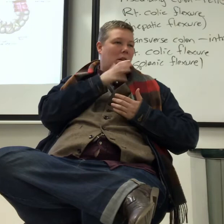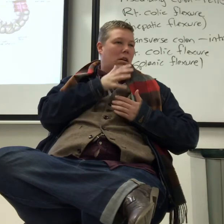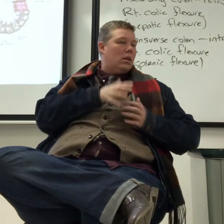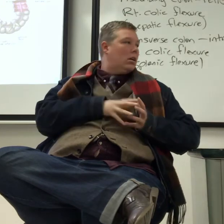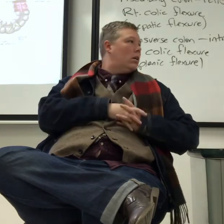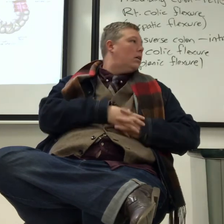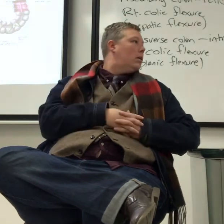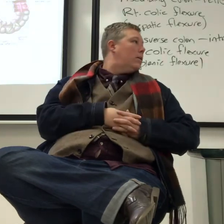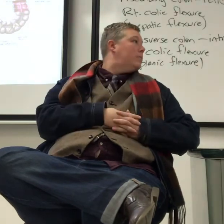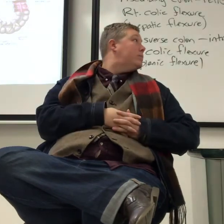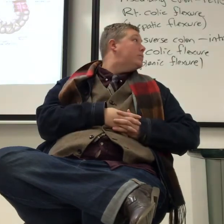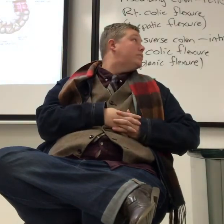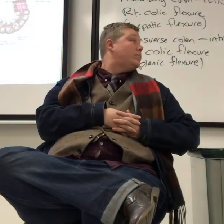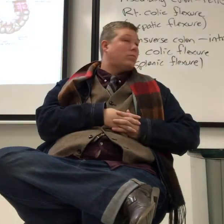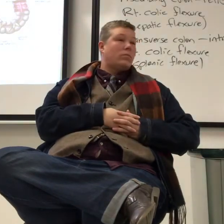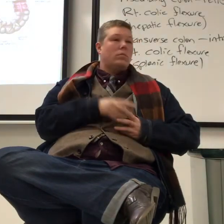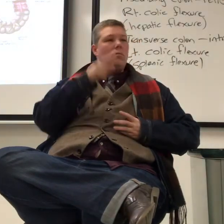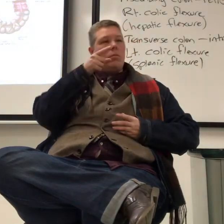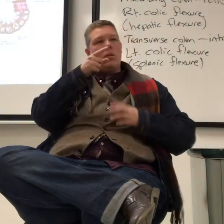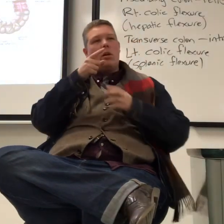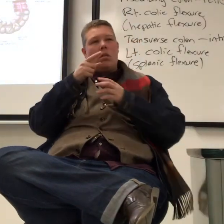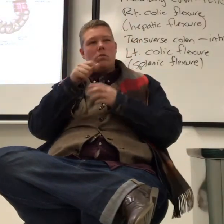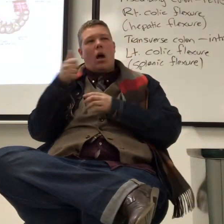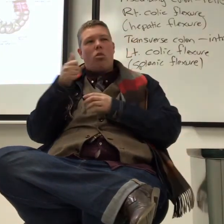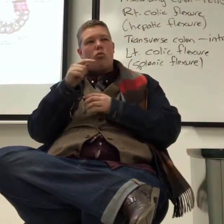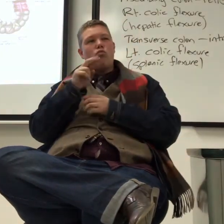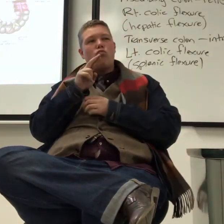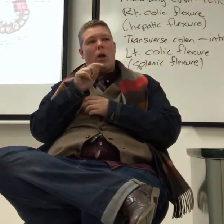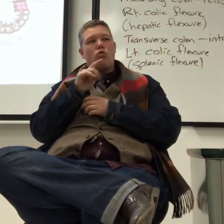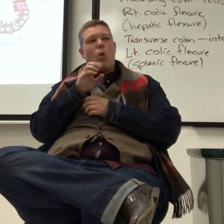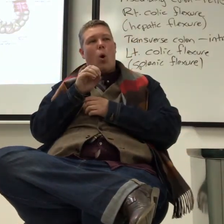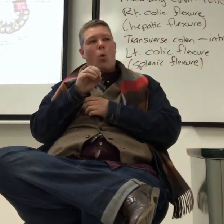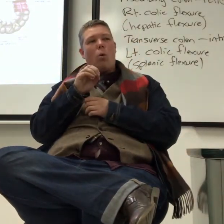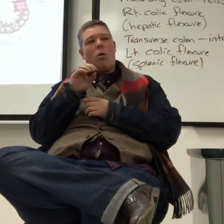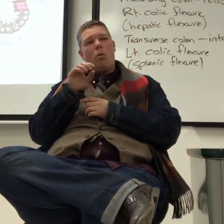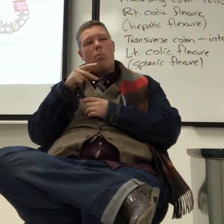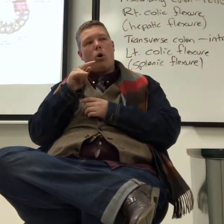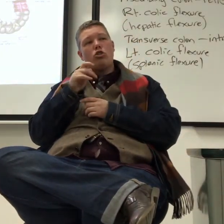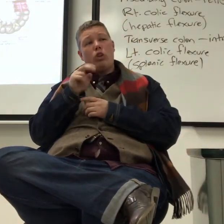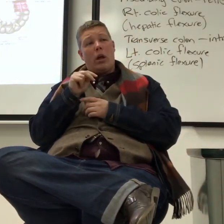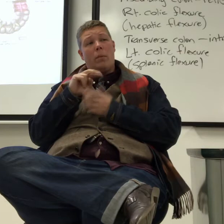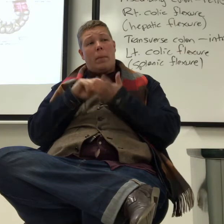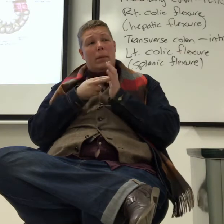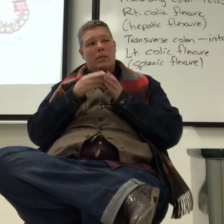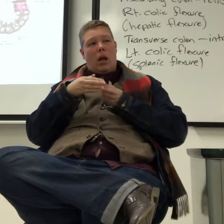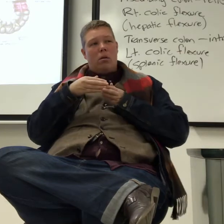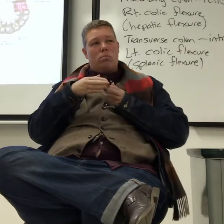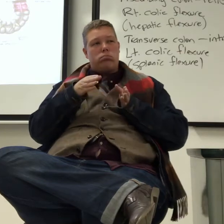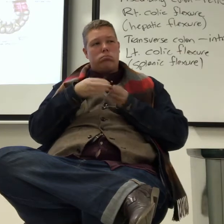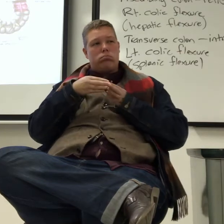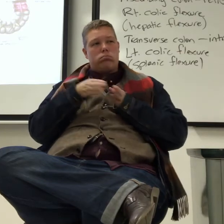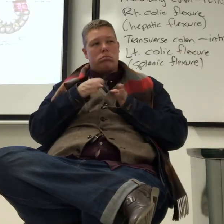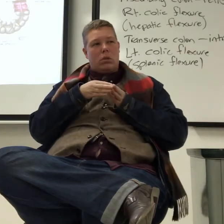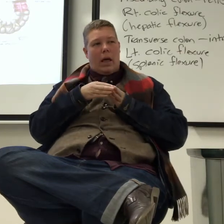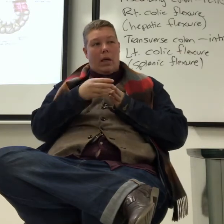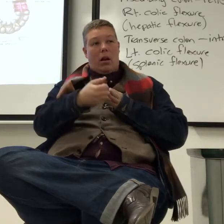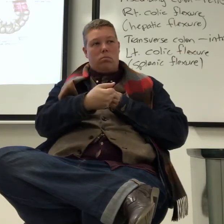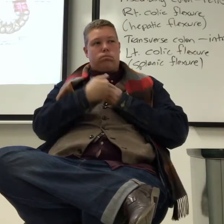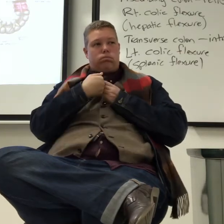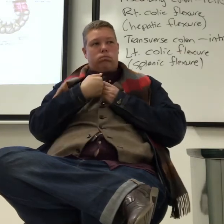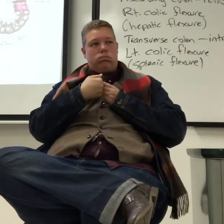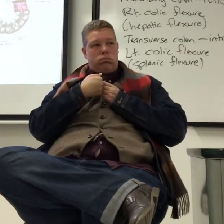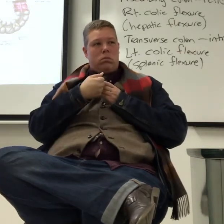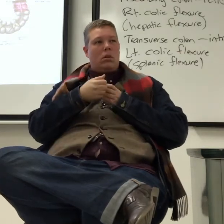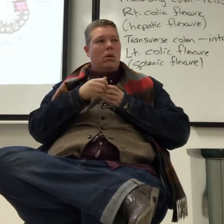Because I did use a term called retropulsion when I talked about the peristaltic waves, but that was only for the stomach. And then there you do need a valve, so you